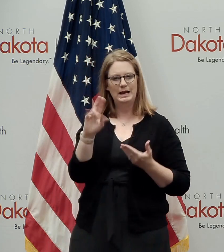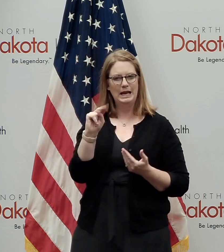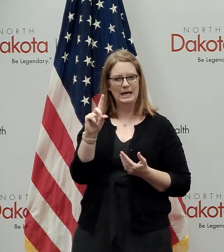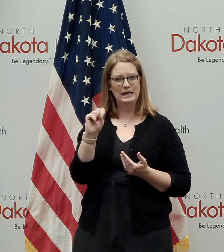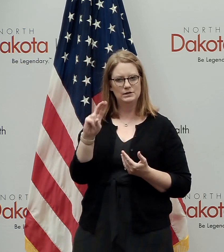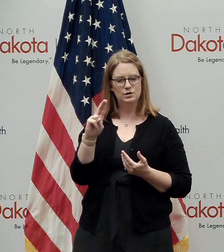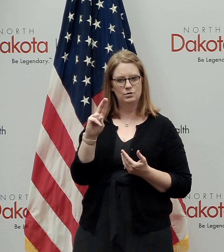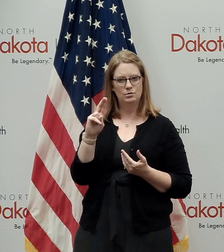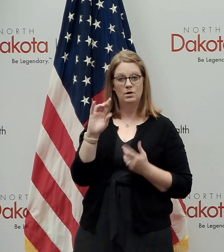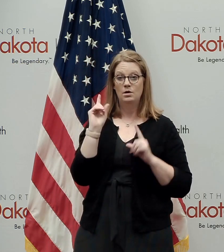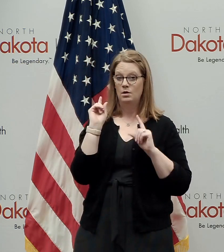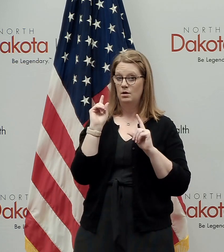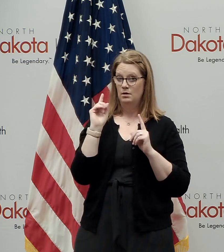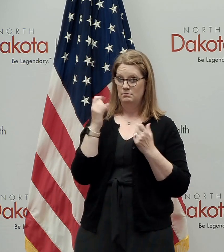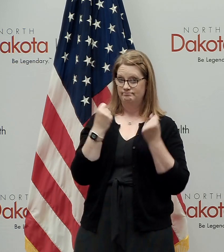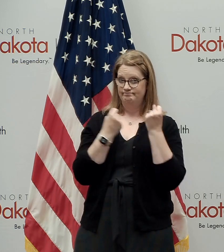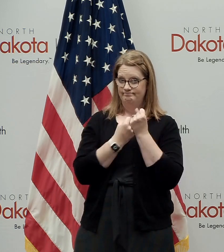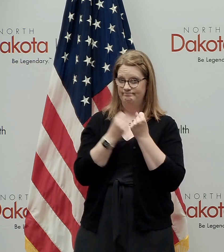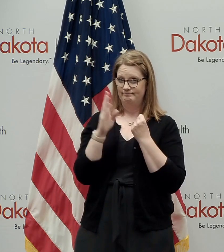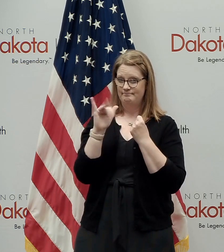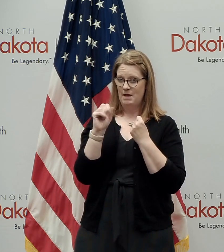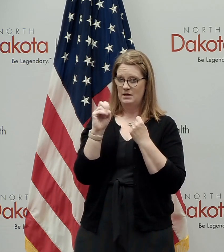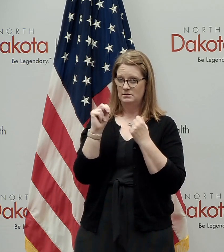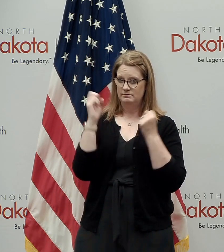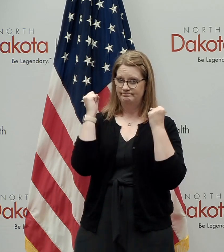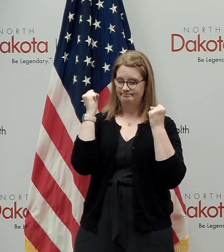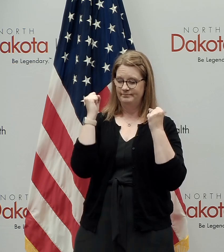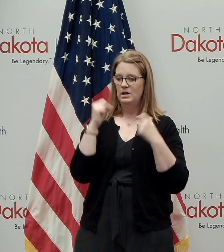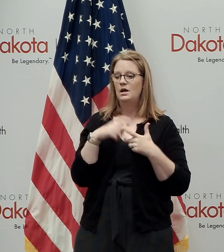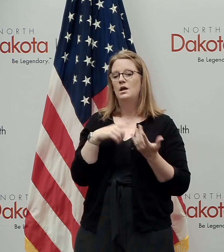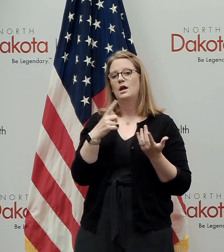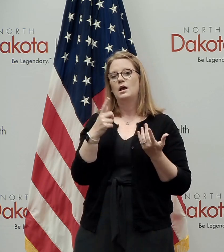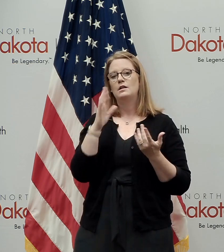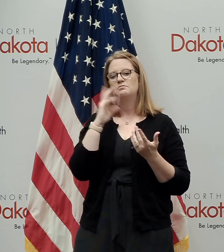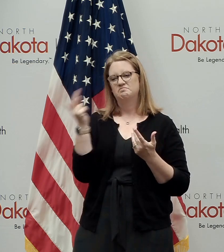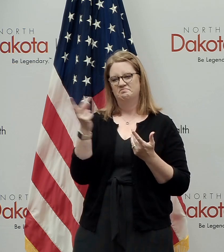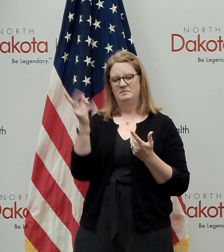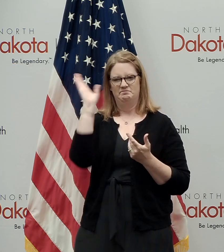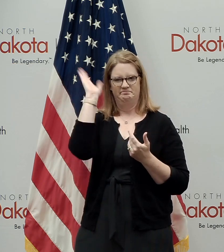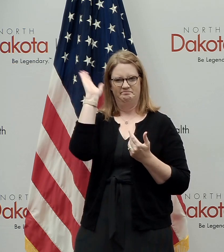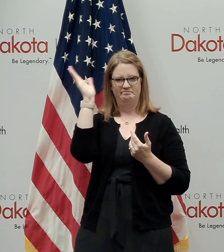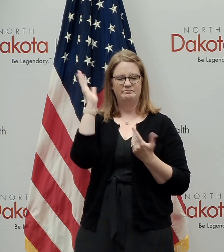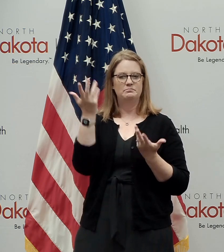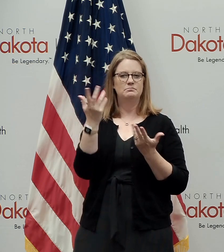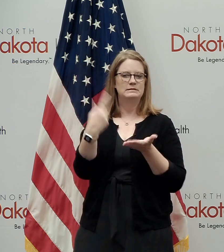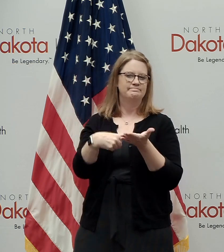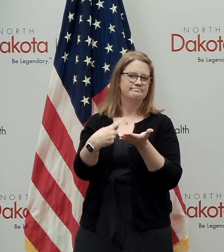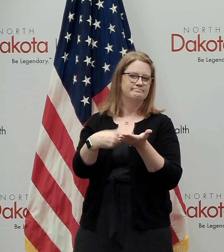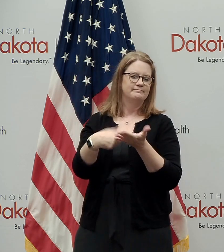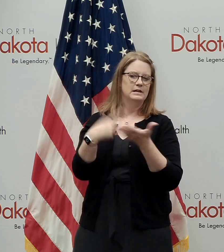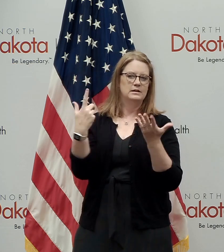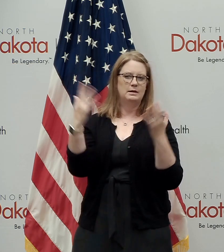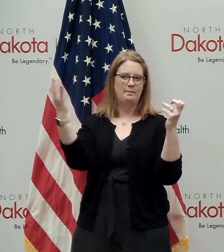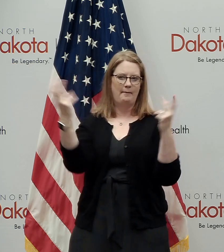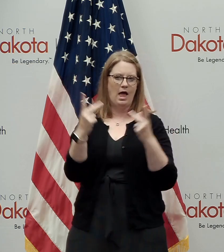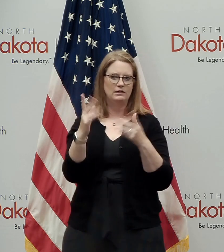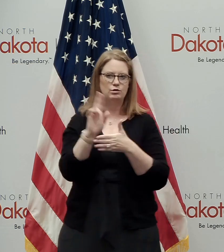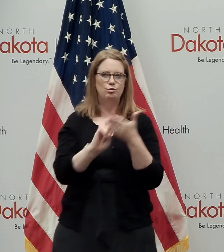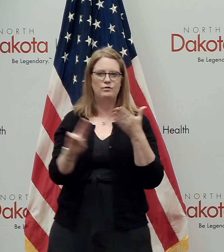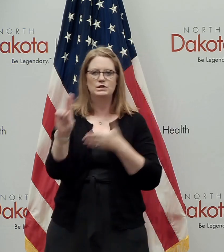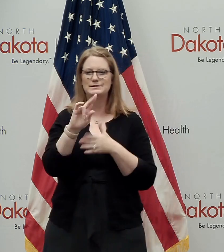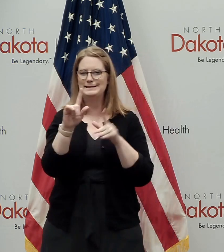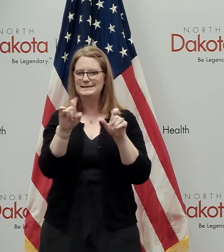Go Bison, and they're going to both be speaking later today to share information about back to university